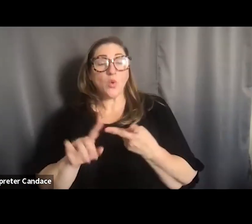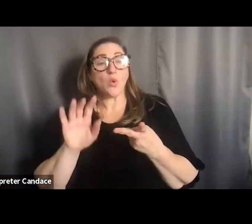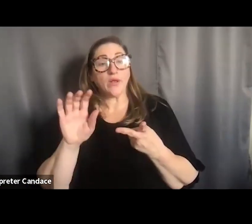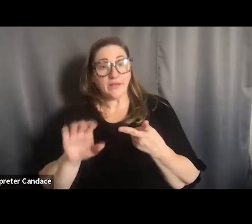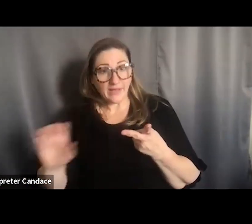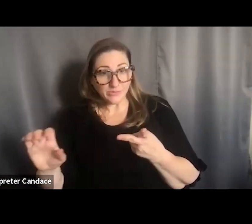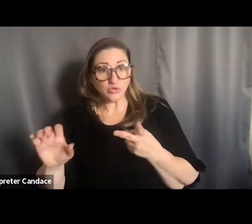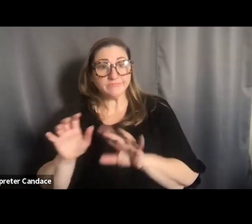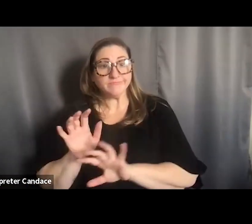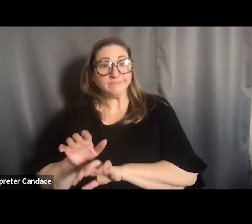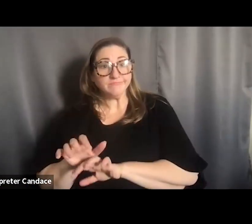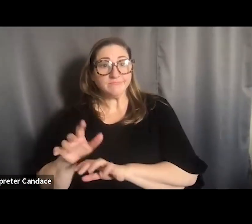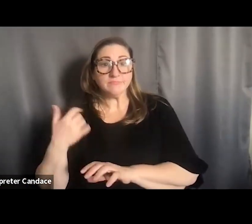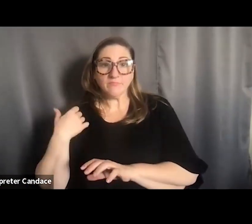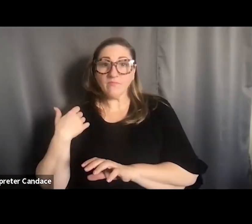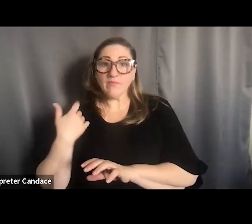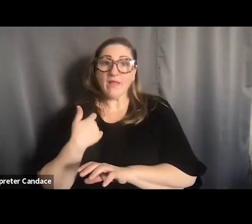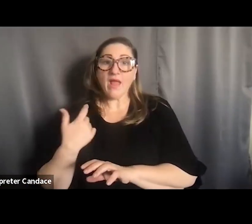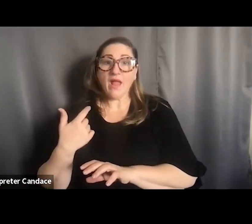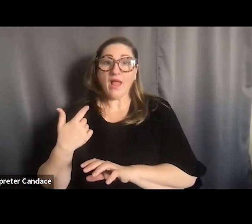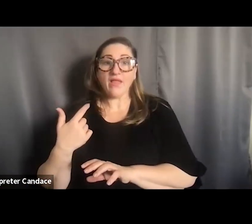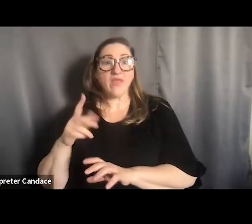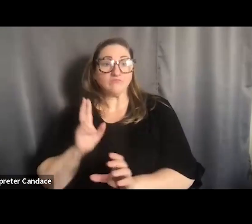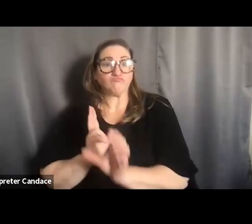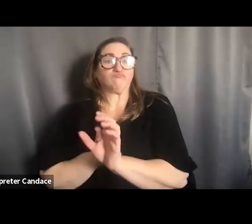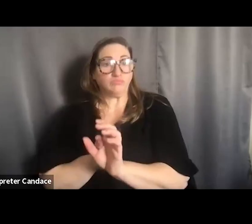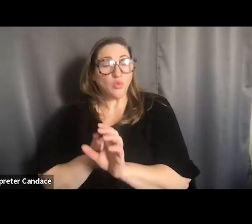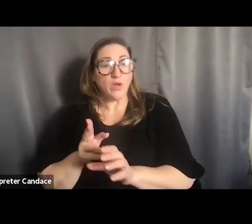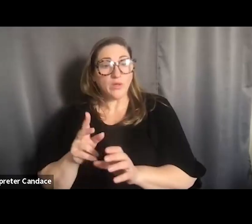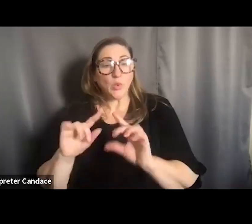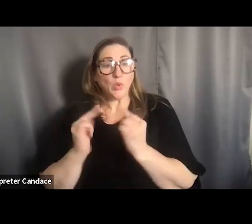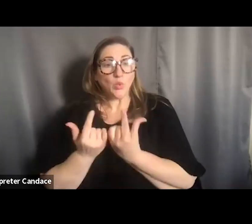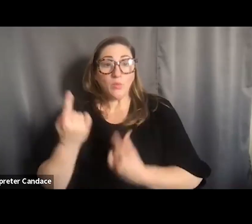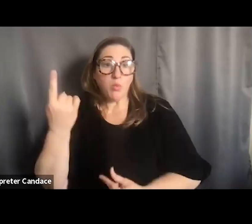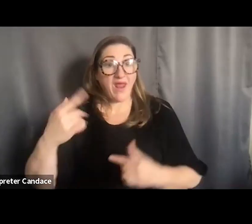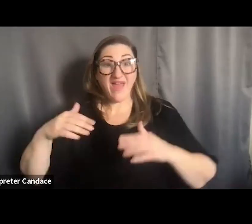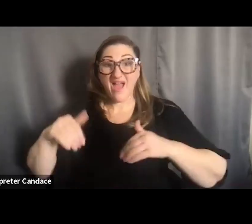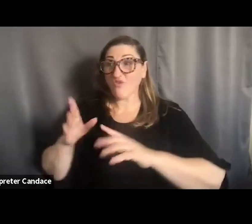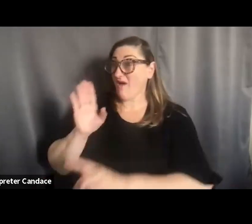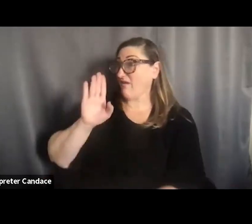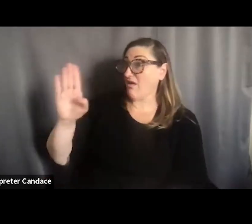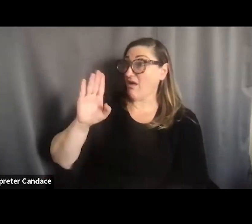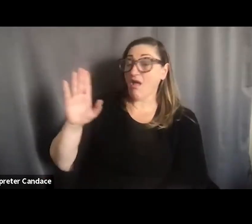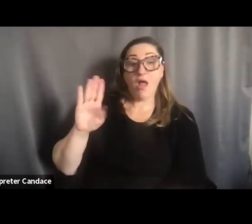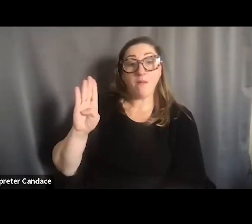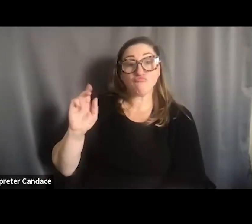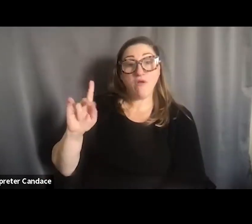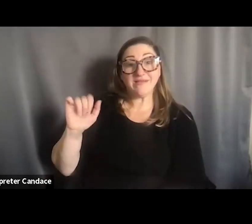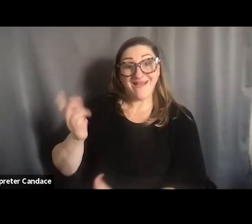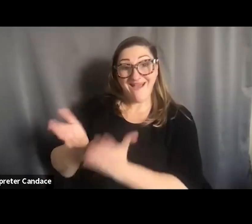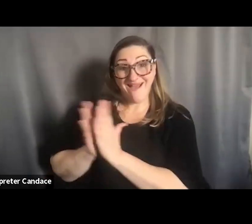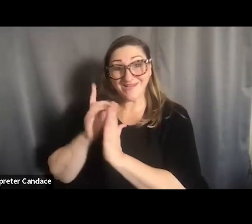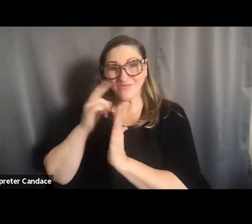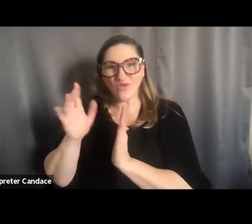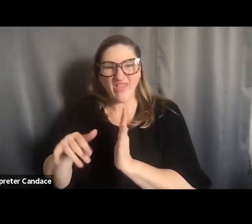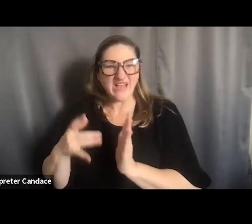providers, just stay in the main room and we'll reassign you to breakout room 1. And if you want to be moved from whatever room you're in for any reason, you can come back to the